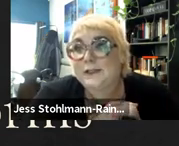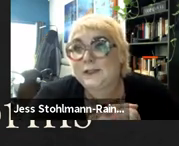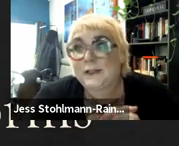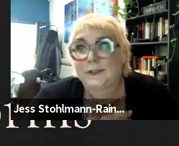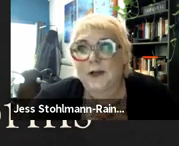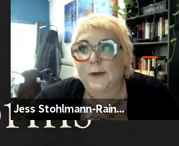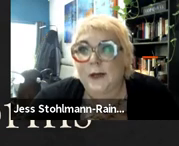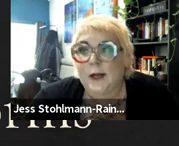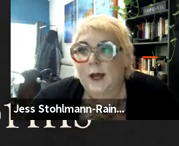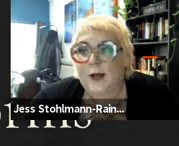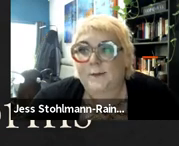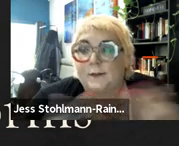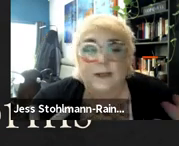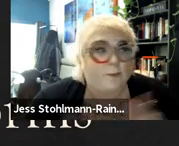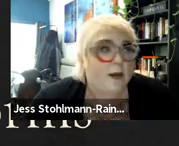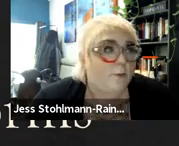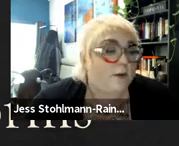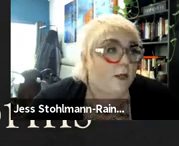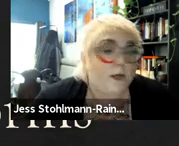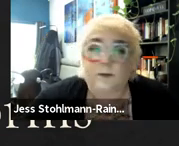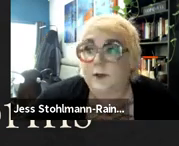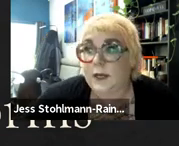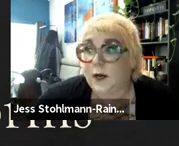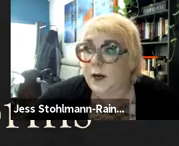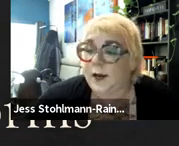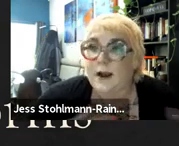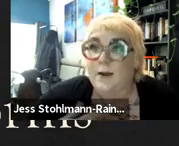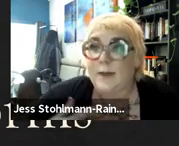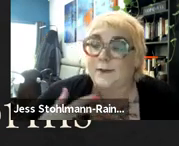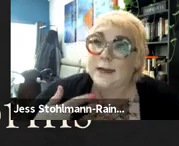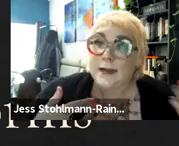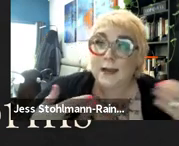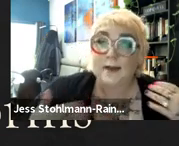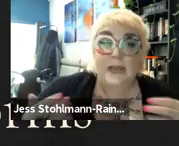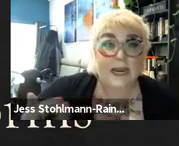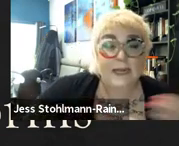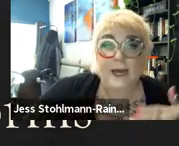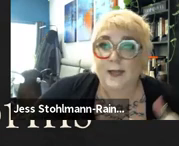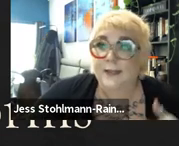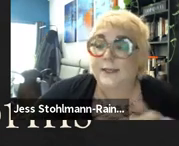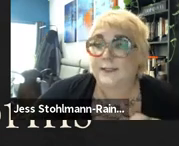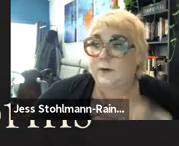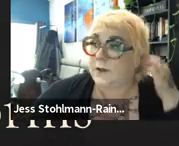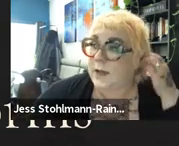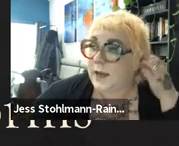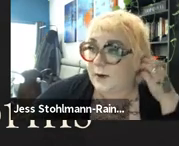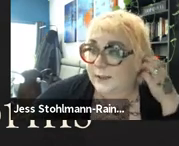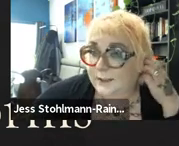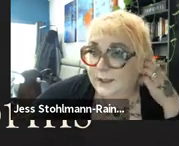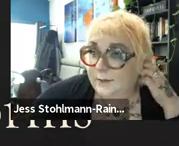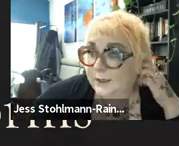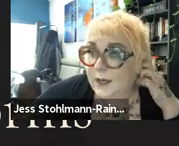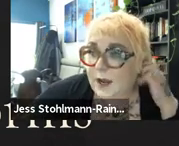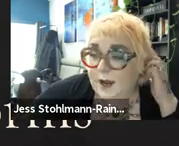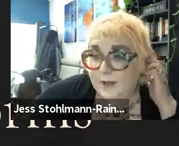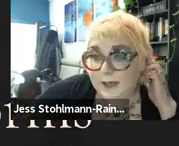abolitionist system um so that's been been really useful here and i recommend kind of taking that lens as you are looking at your